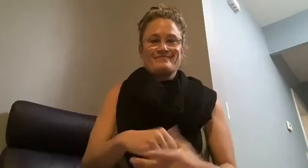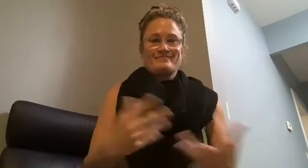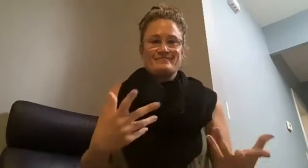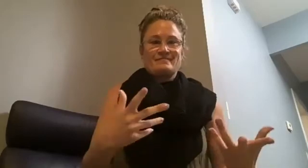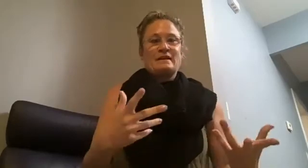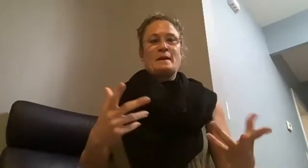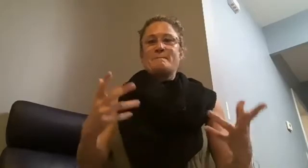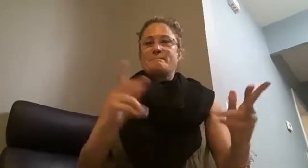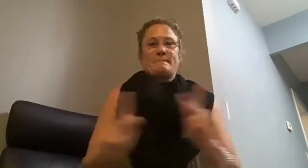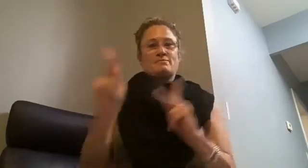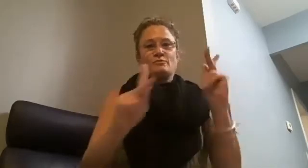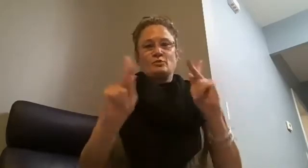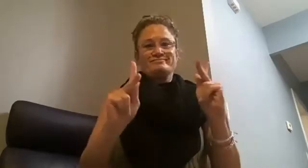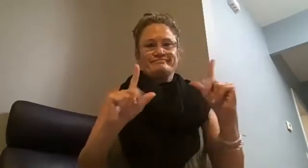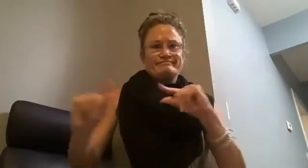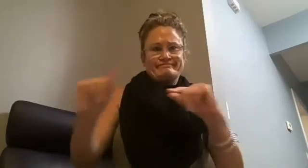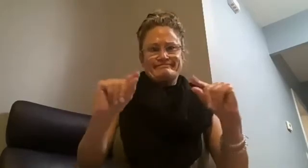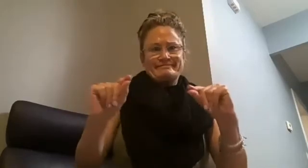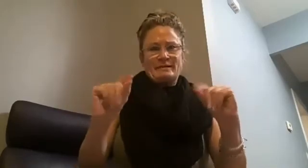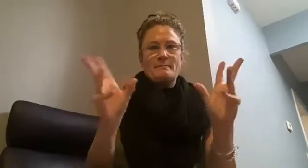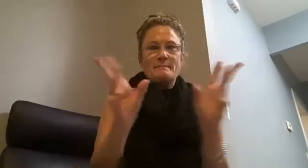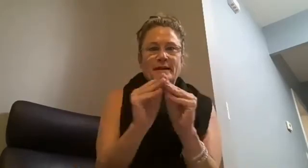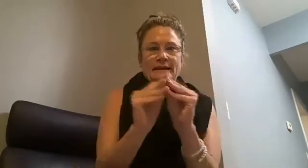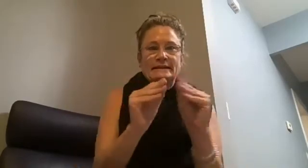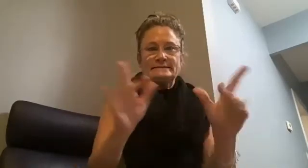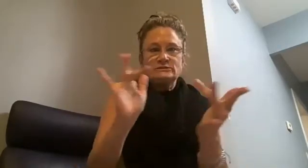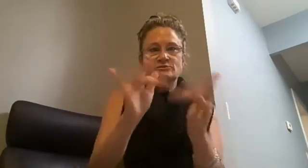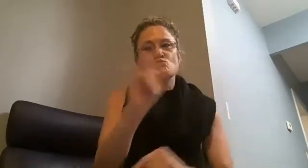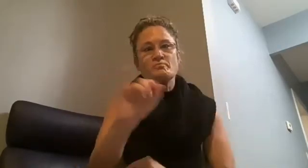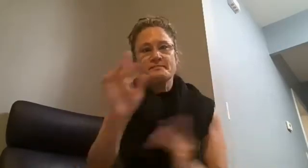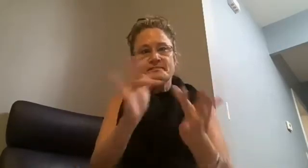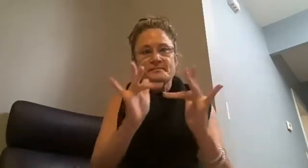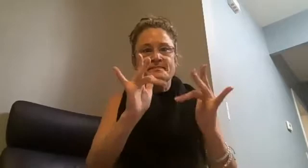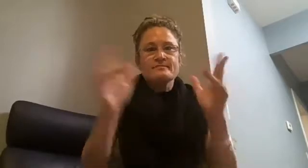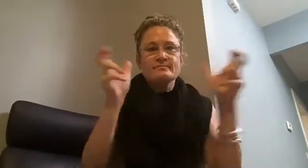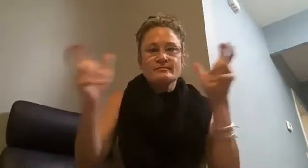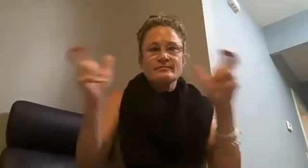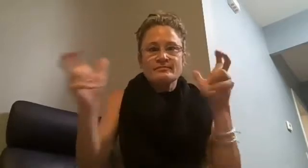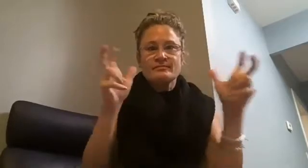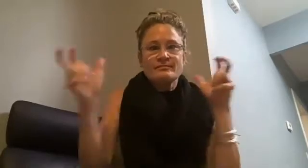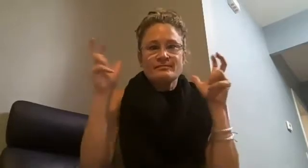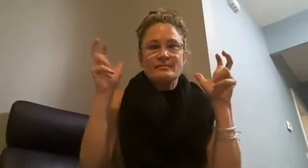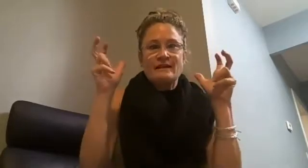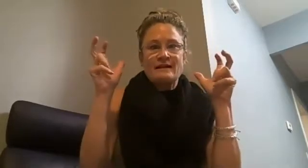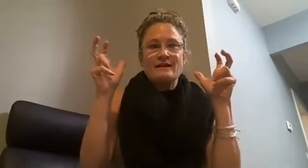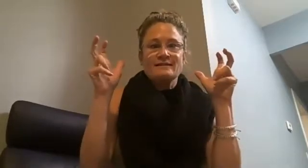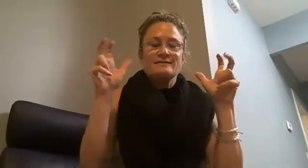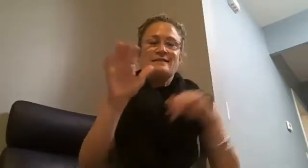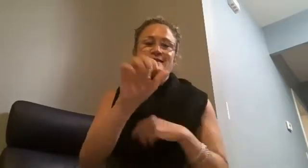hearing in meetings, in Zoom meetings, is that alcoholics are perhaps more uniquely qualified to deal with this